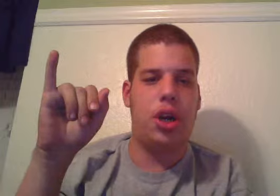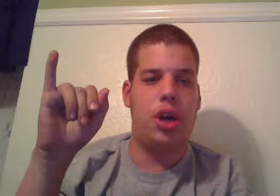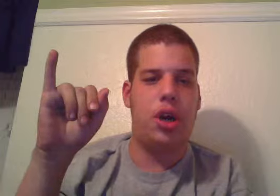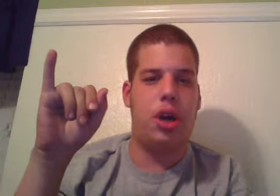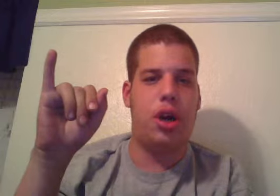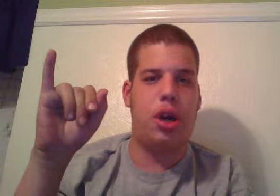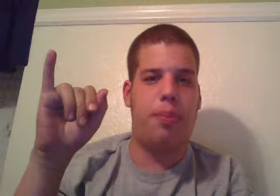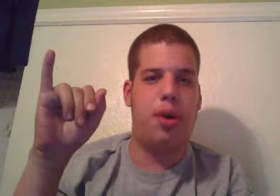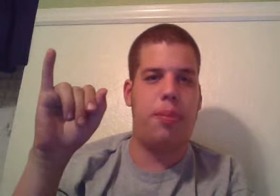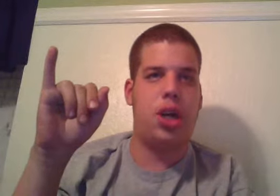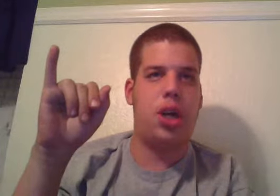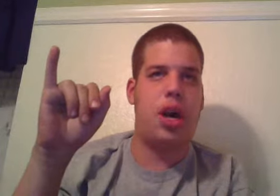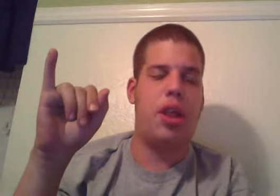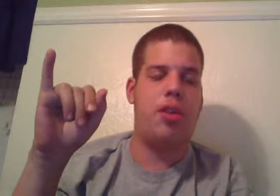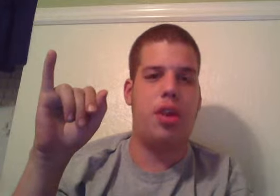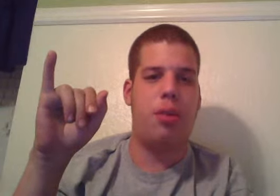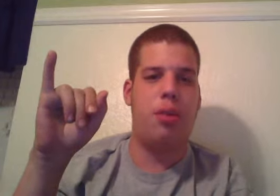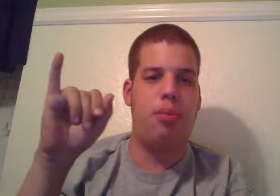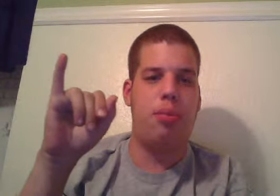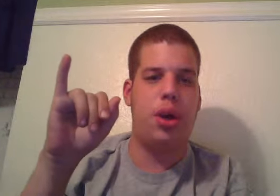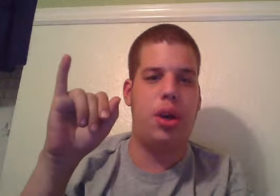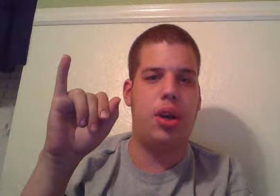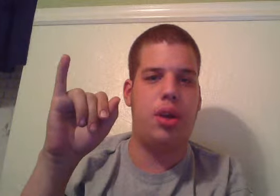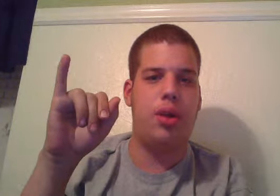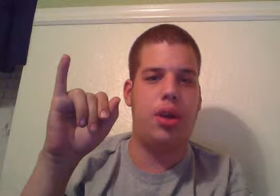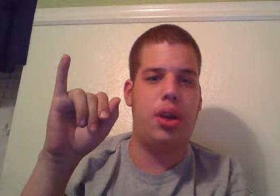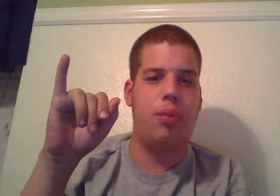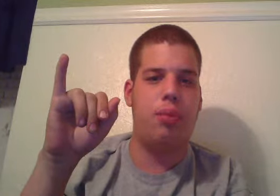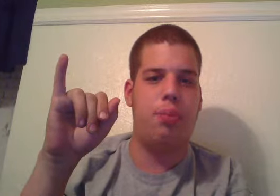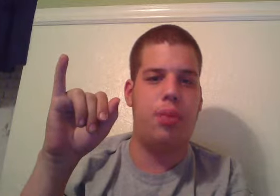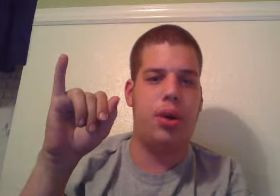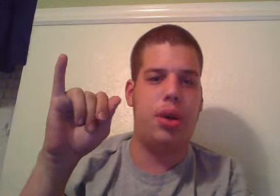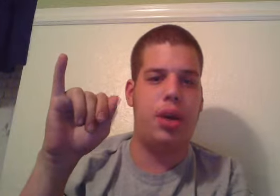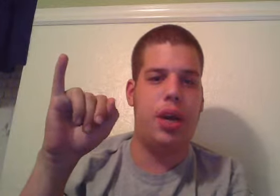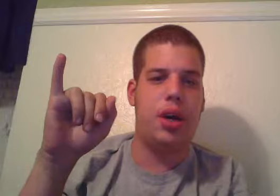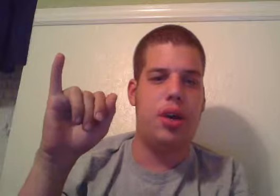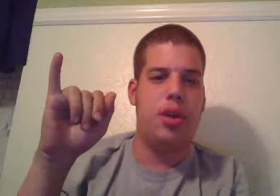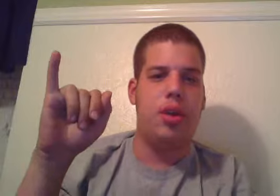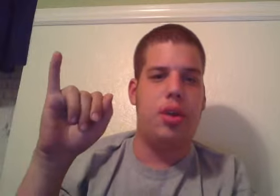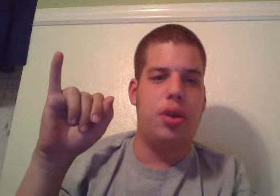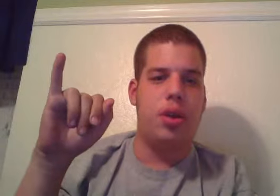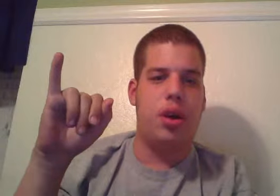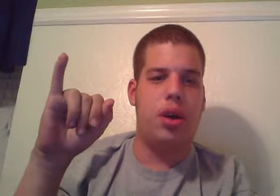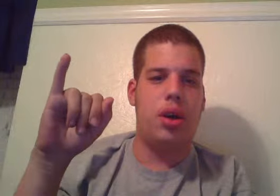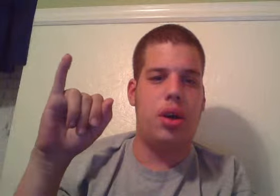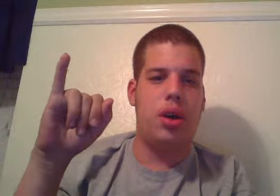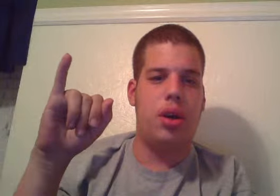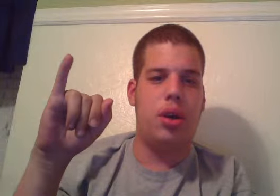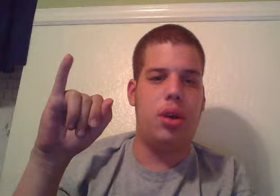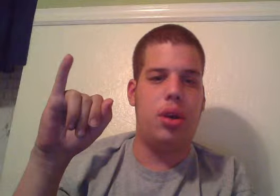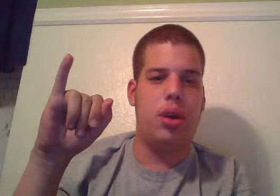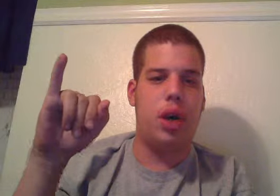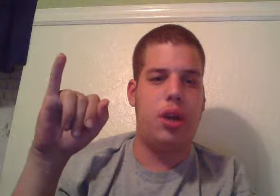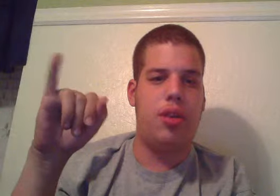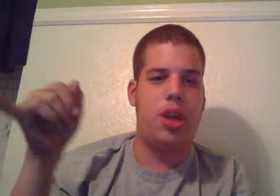are pretty much kind of the same, but not really. But, yeah. Uh, I to the